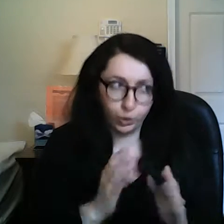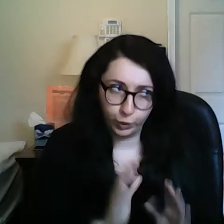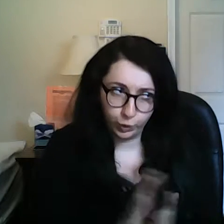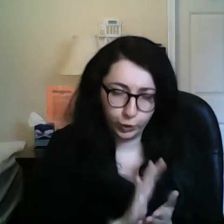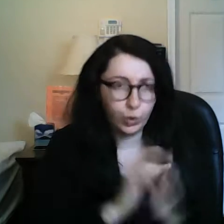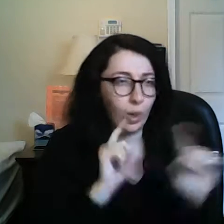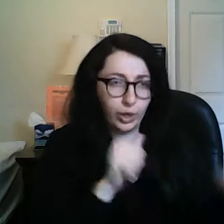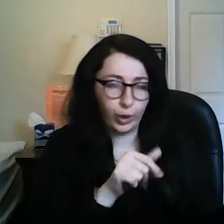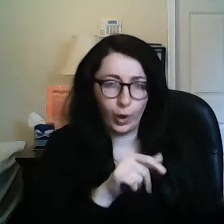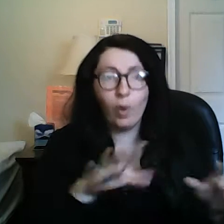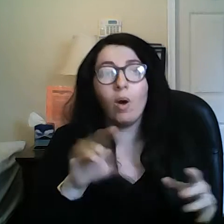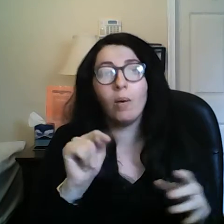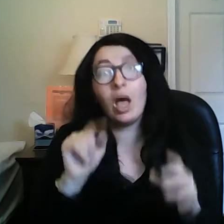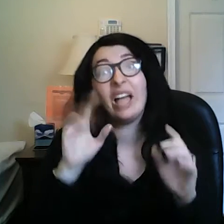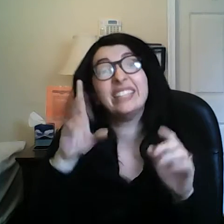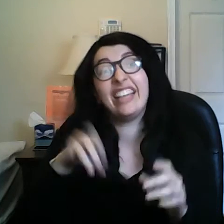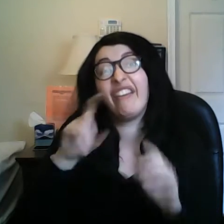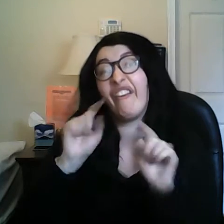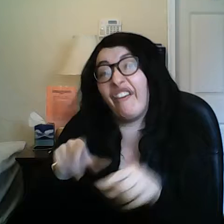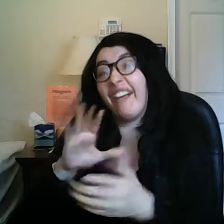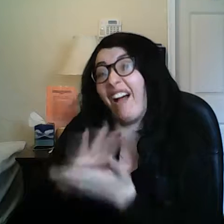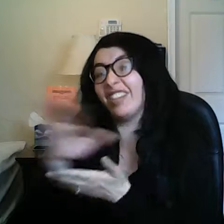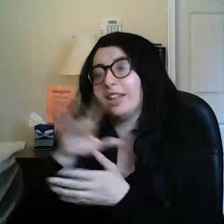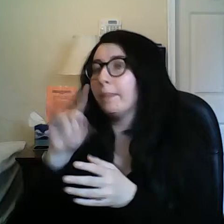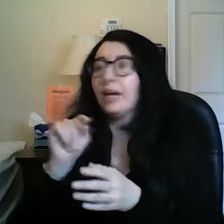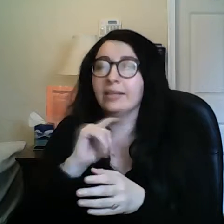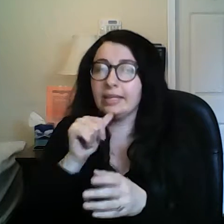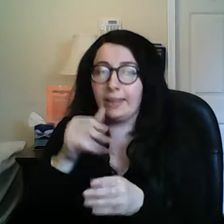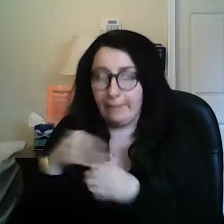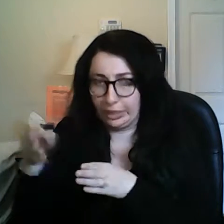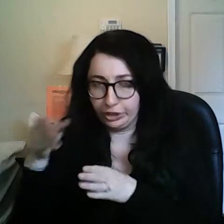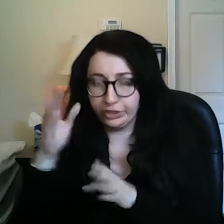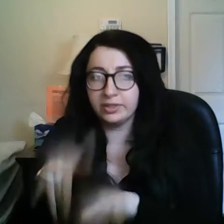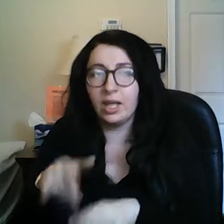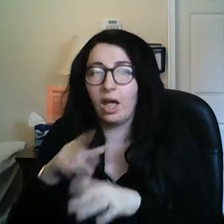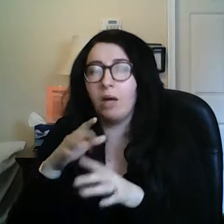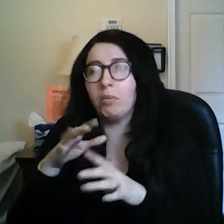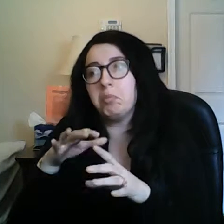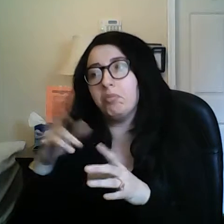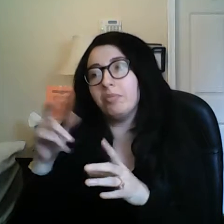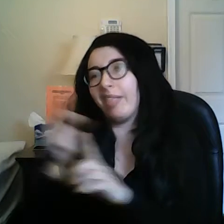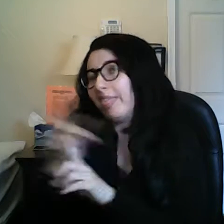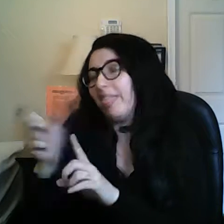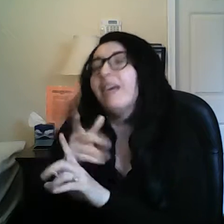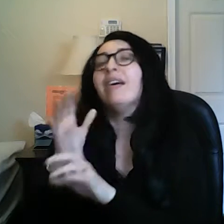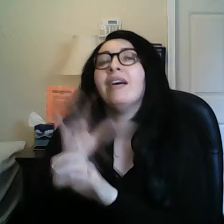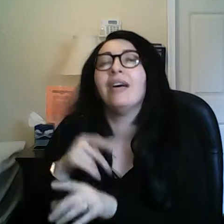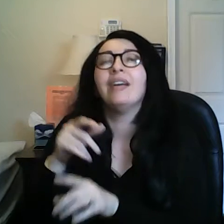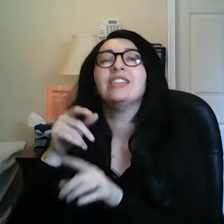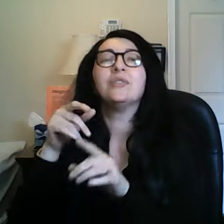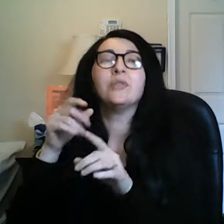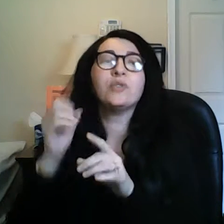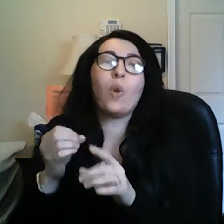But in college, I took a lot of art classes, as many as I could. And a lot of you guys have asked me, how do you become